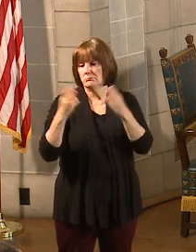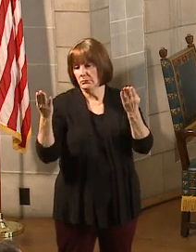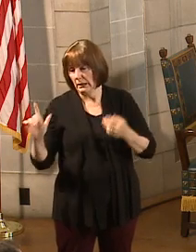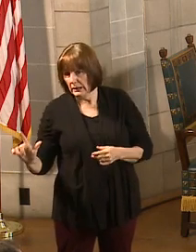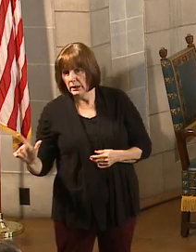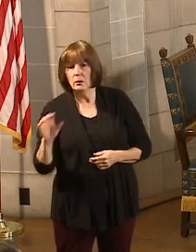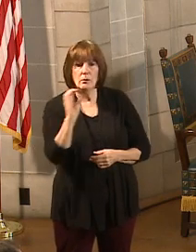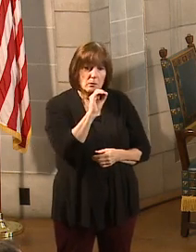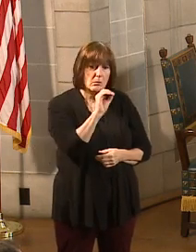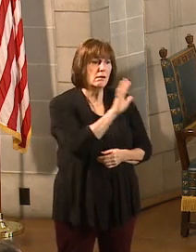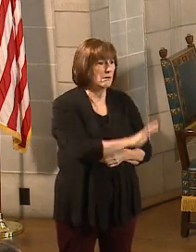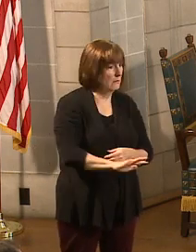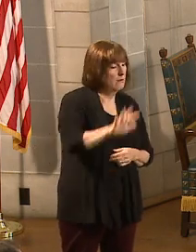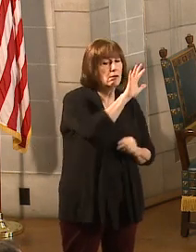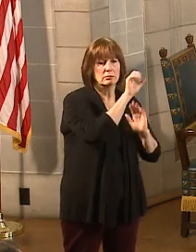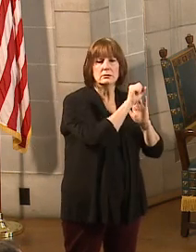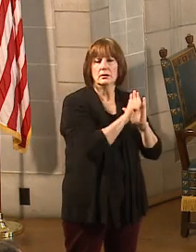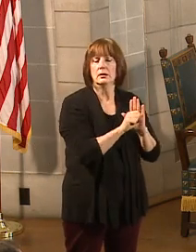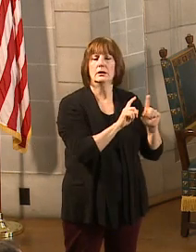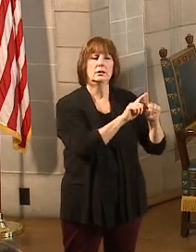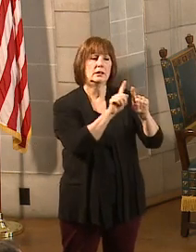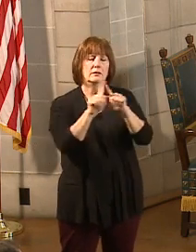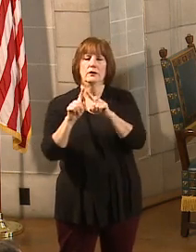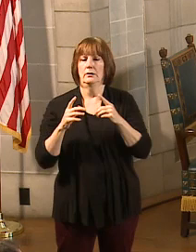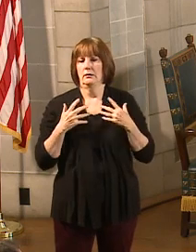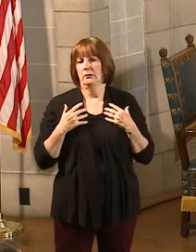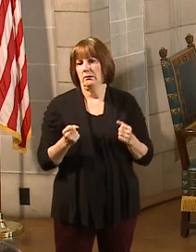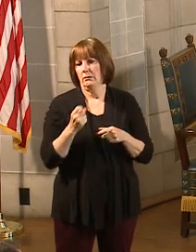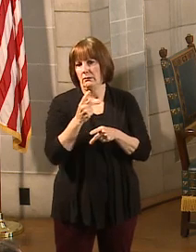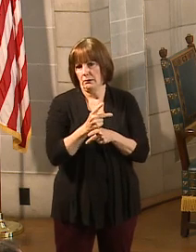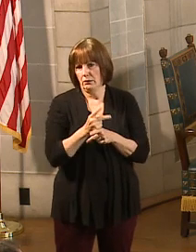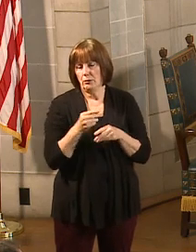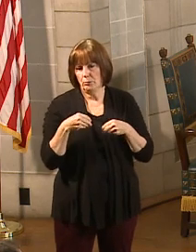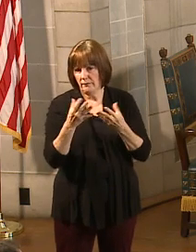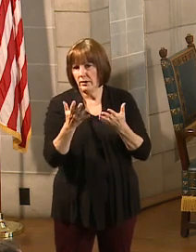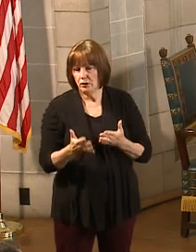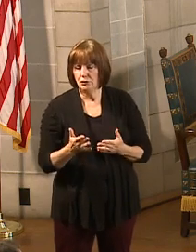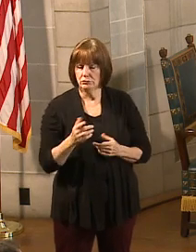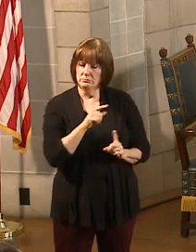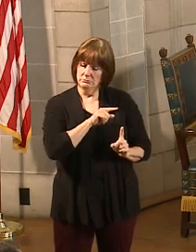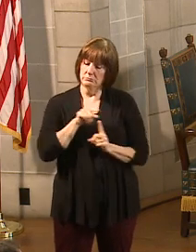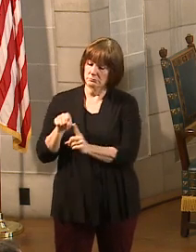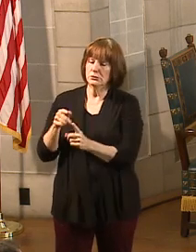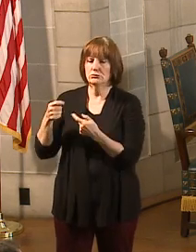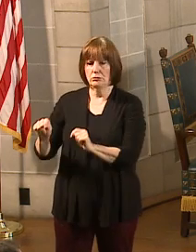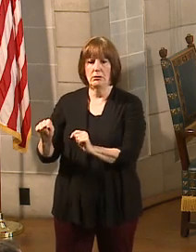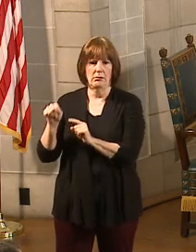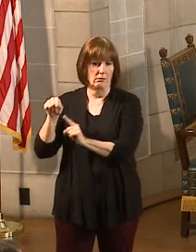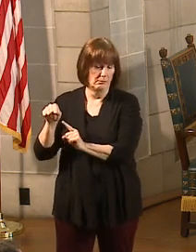Omaha, around the state, working with different healthcare providers. Please consider testnebraska.com to